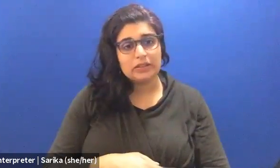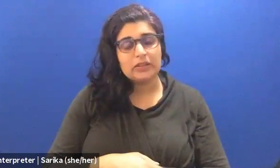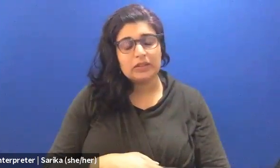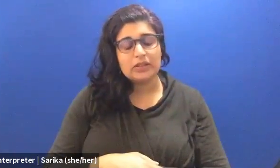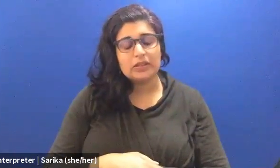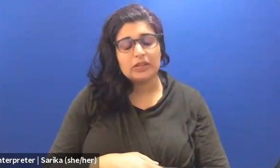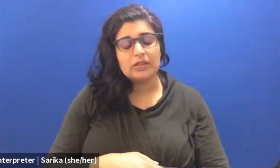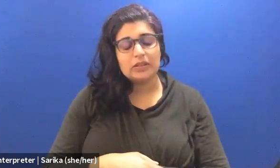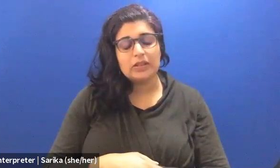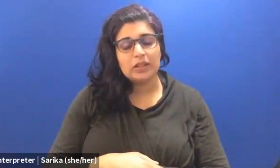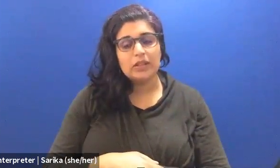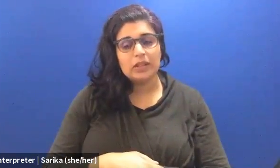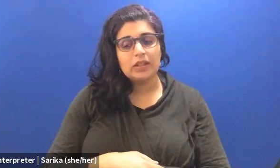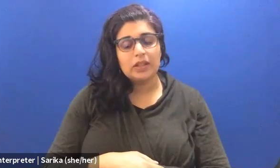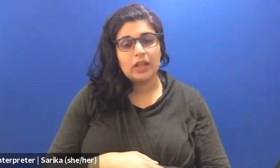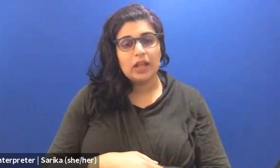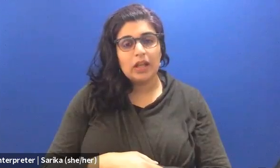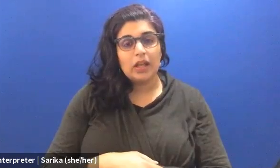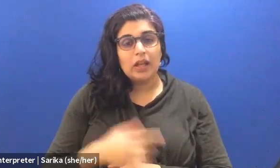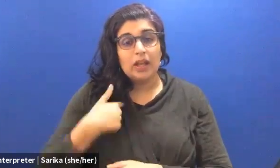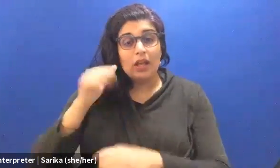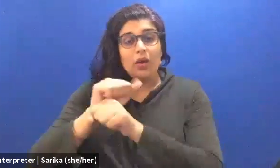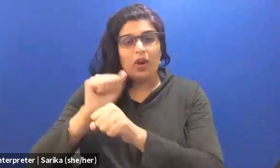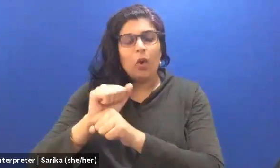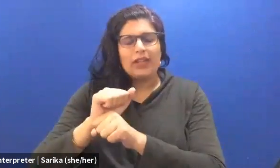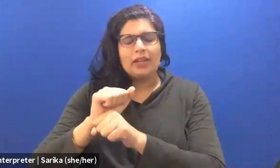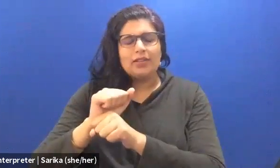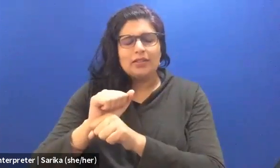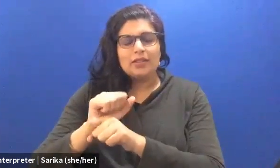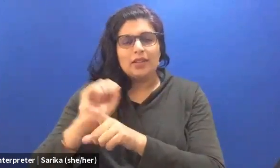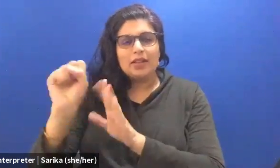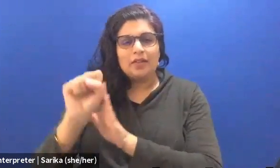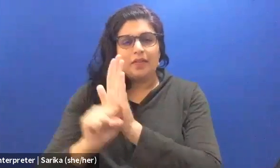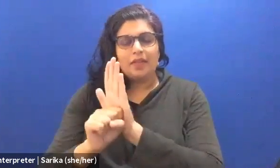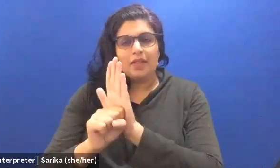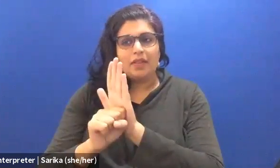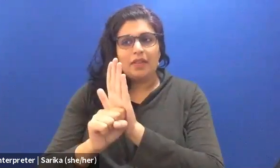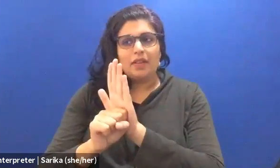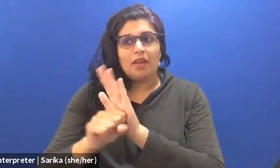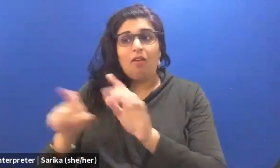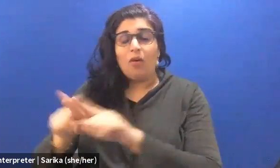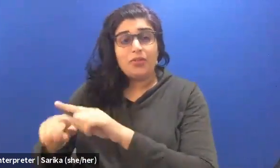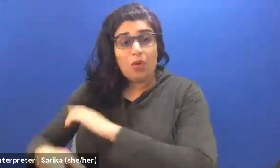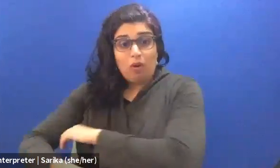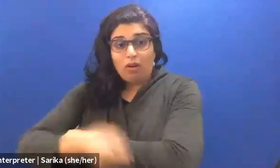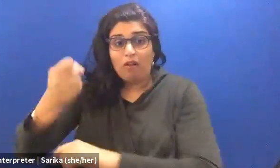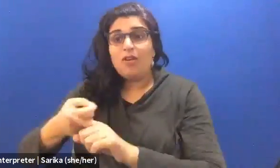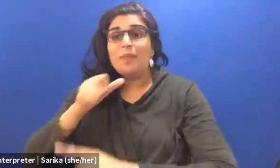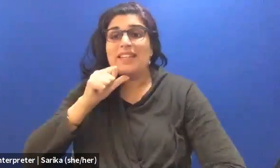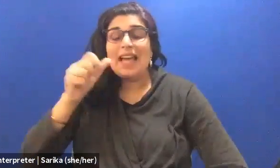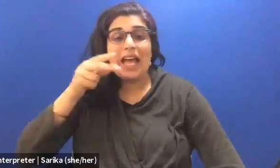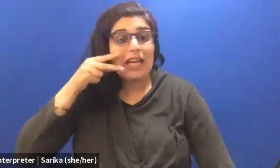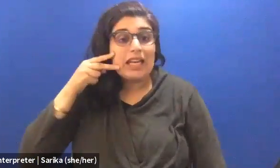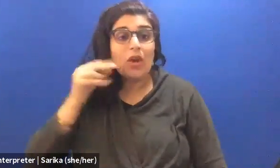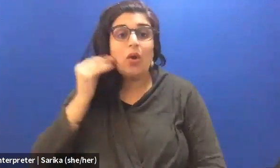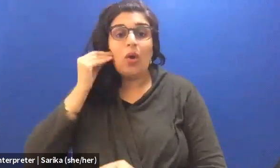And because I worked for the state, I also removed kids from non-Indian homes. And most